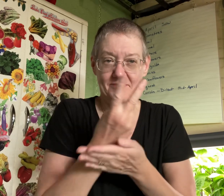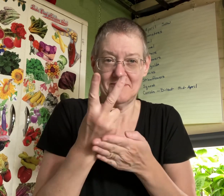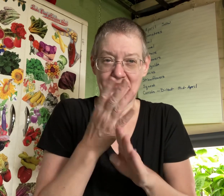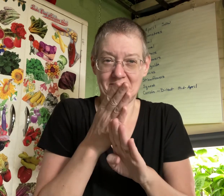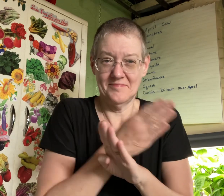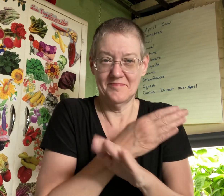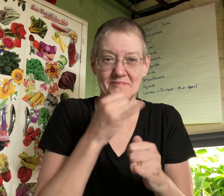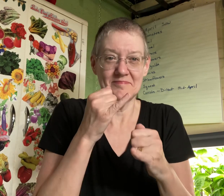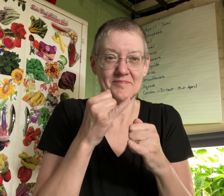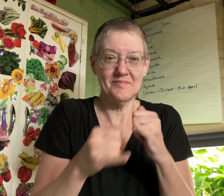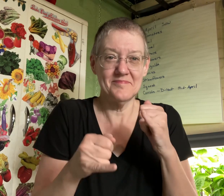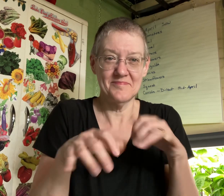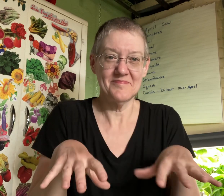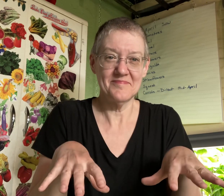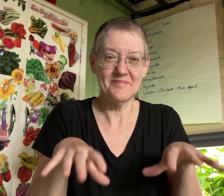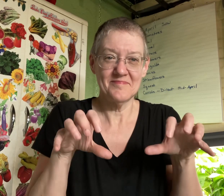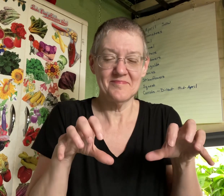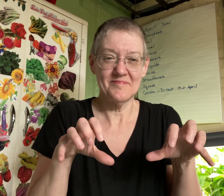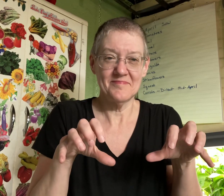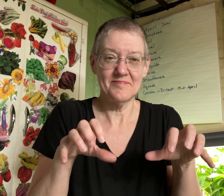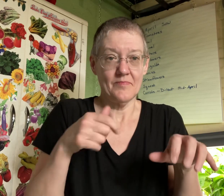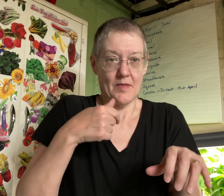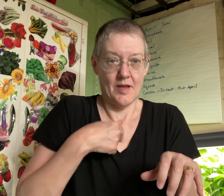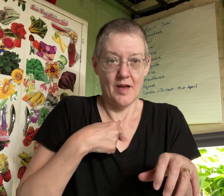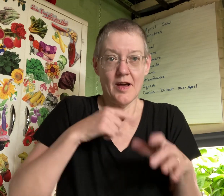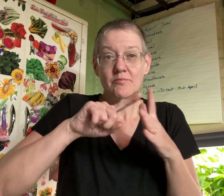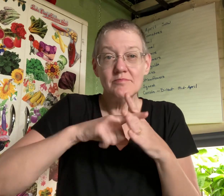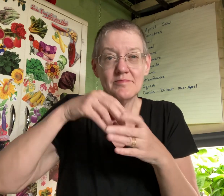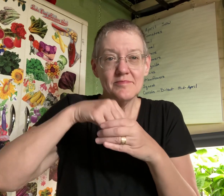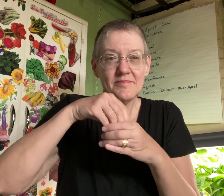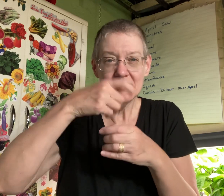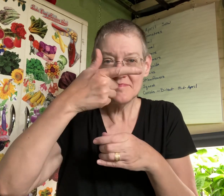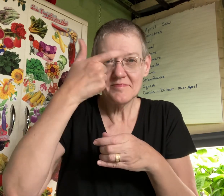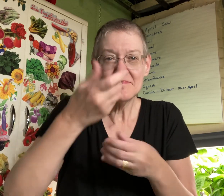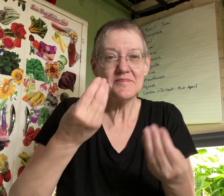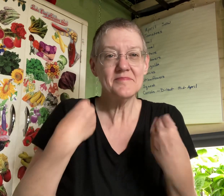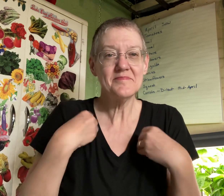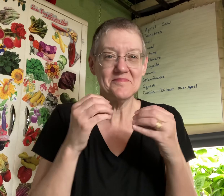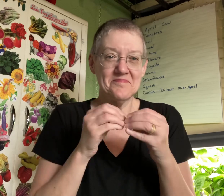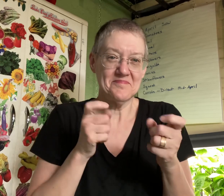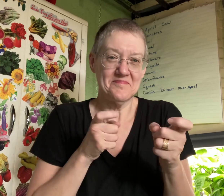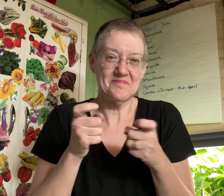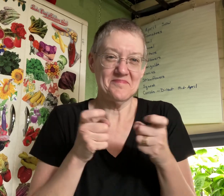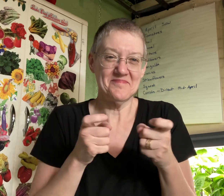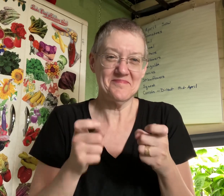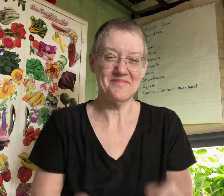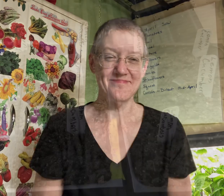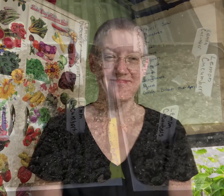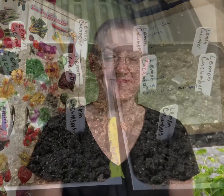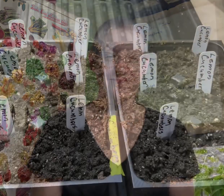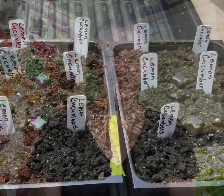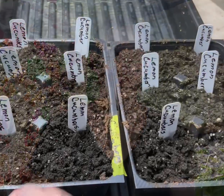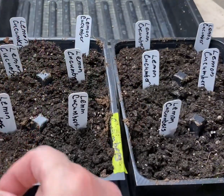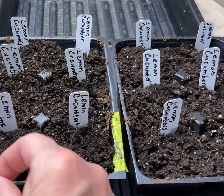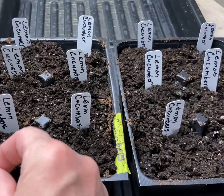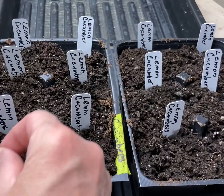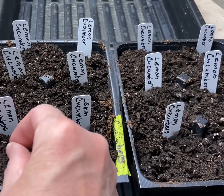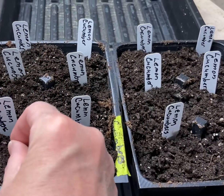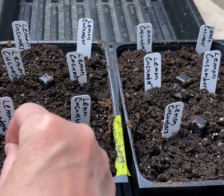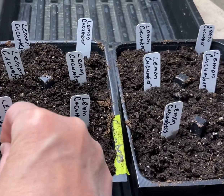Right now, here, it's 2 weeks before our last frost. And I like to start them indoors because it gives me more